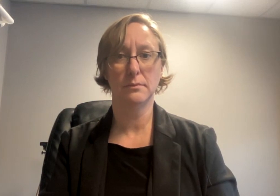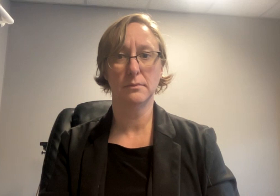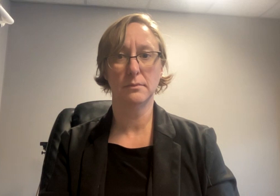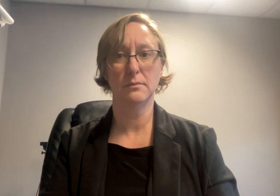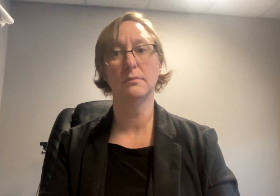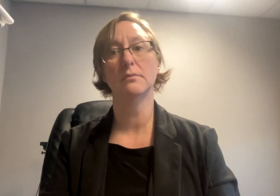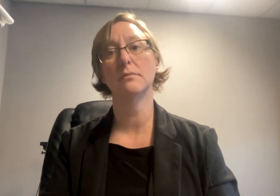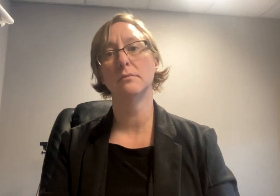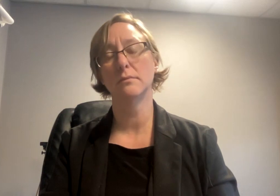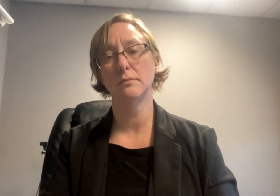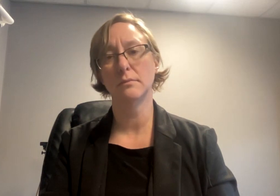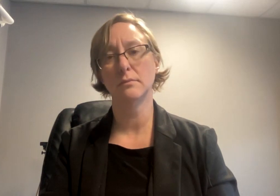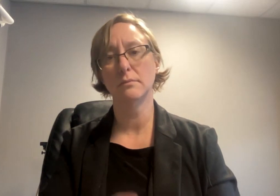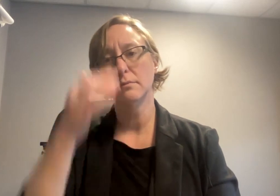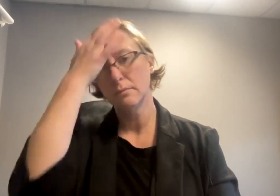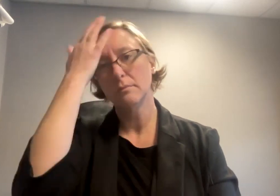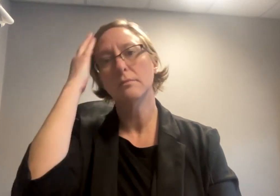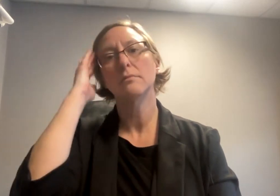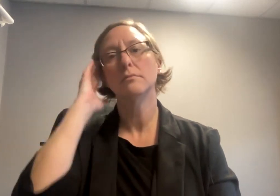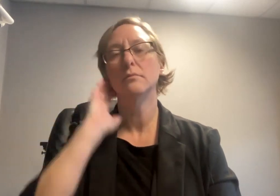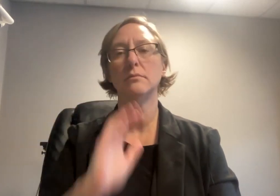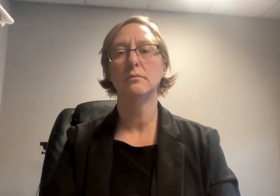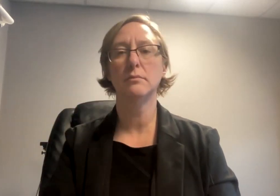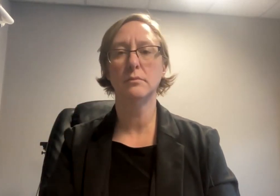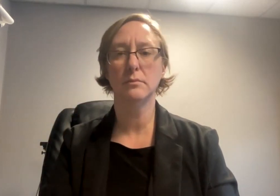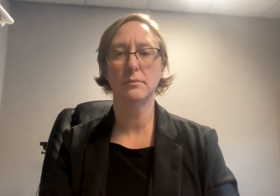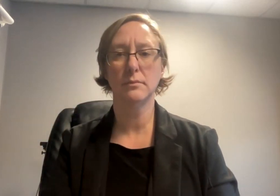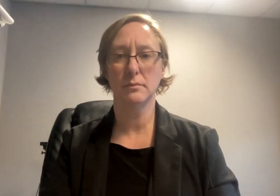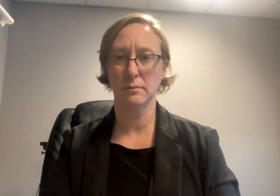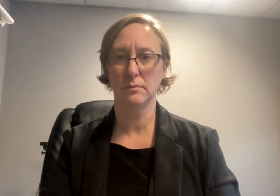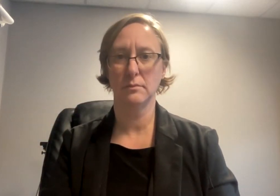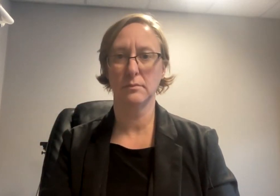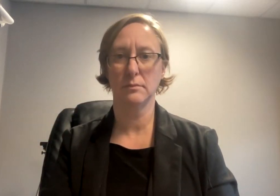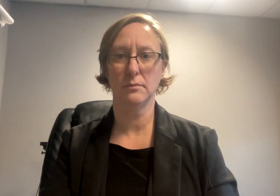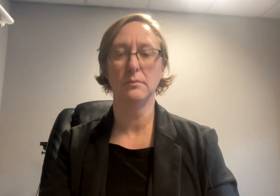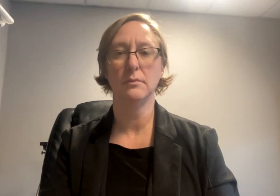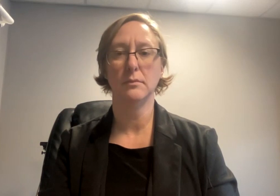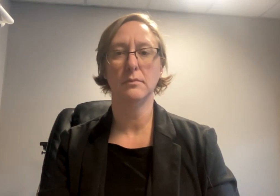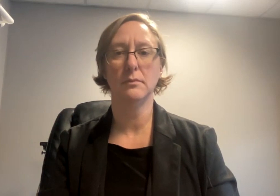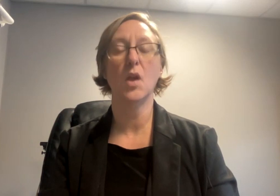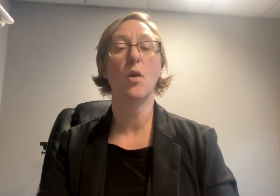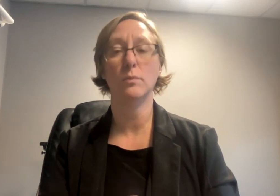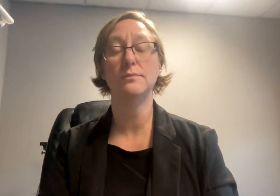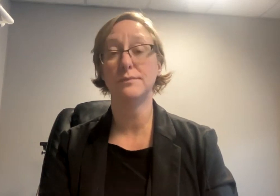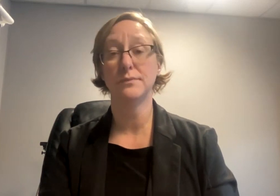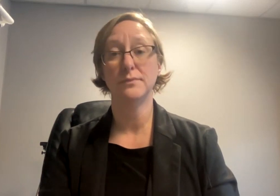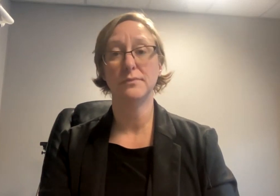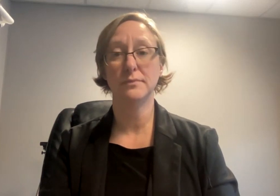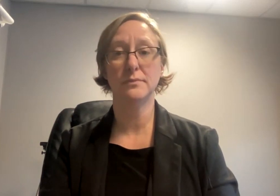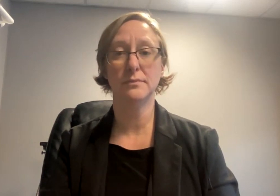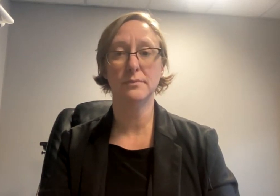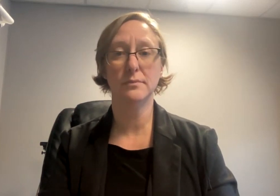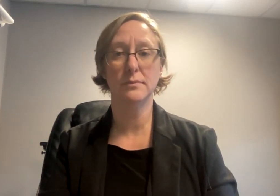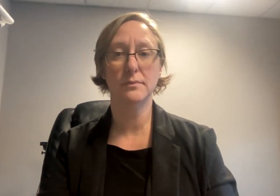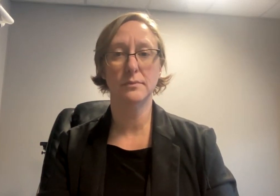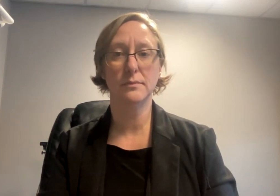box might be too much information right now. Do you think, I was just reading that while I was listening to Megan voice,